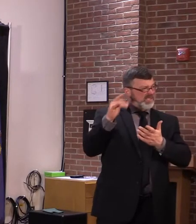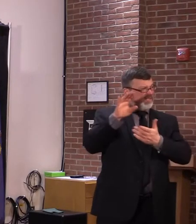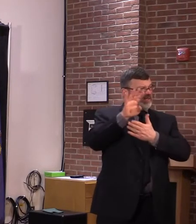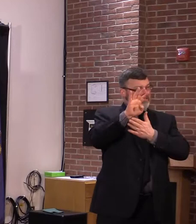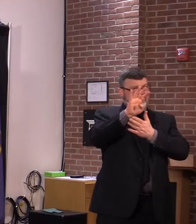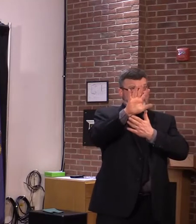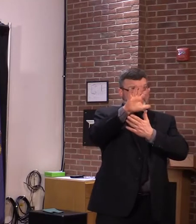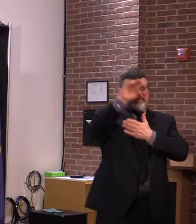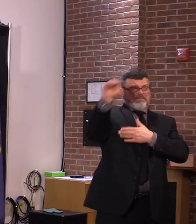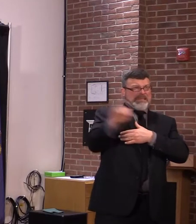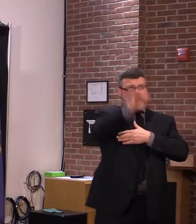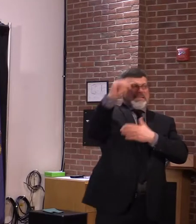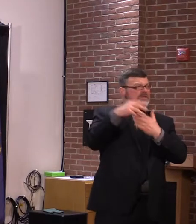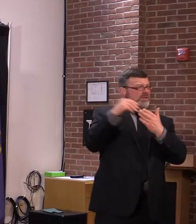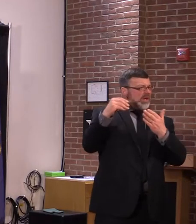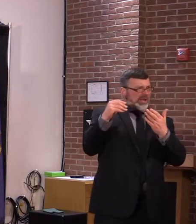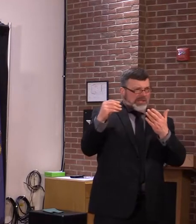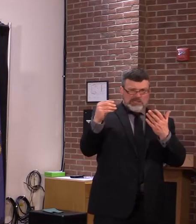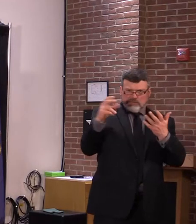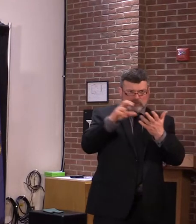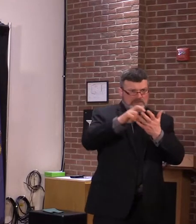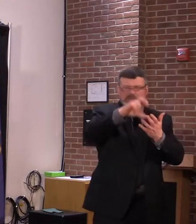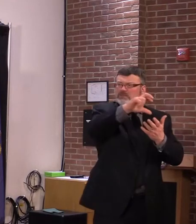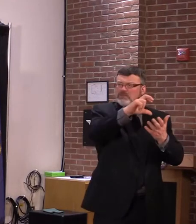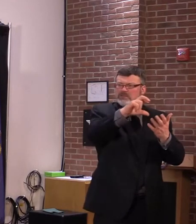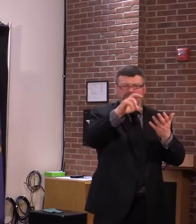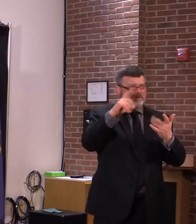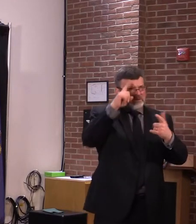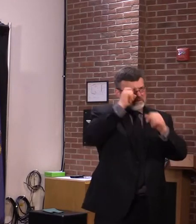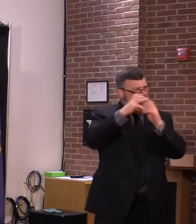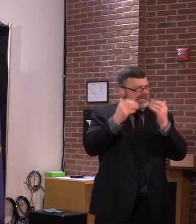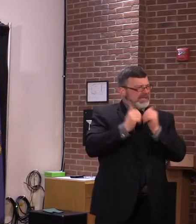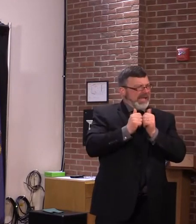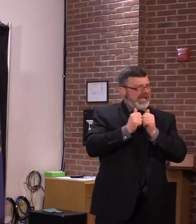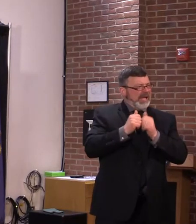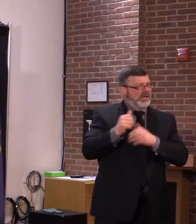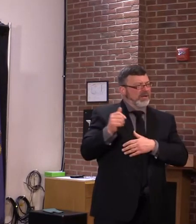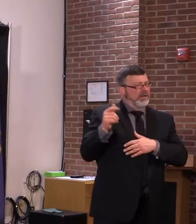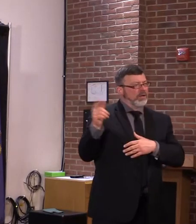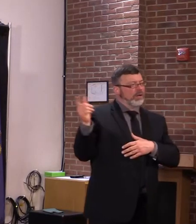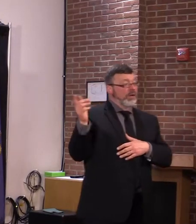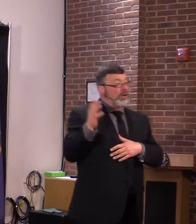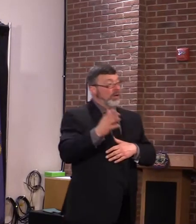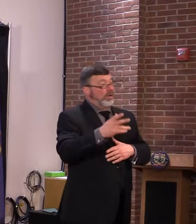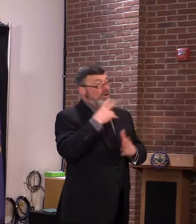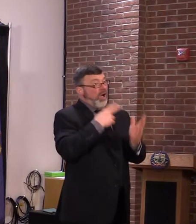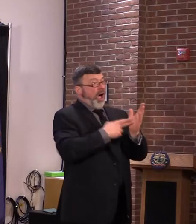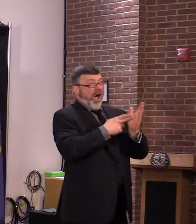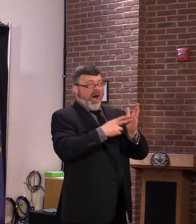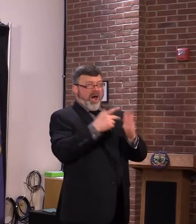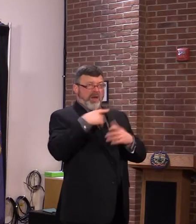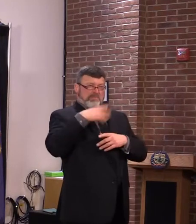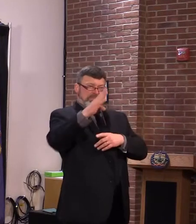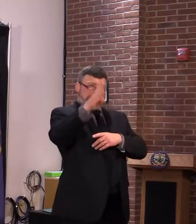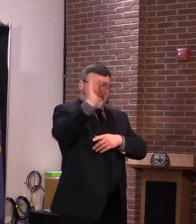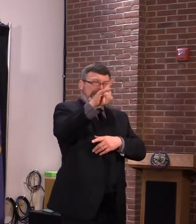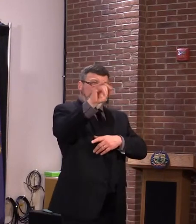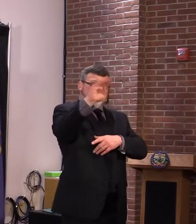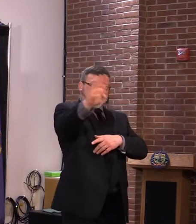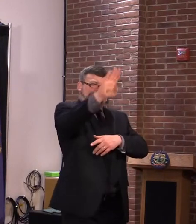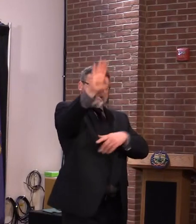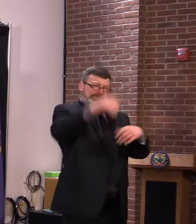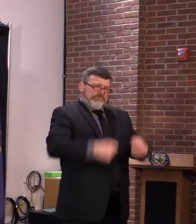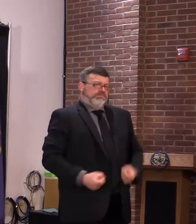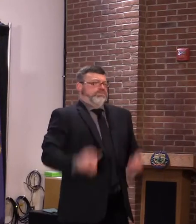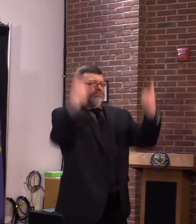into the education system? Yeah, well, we spend $1 billion for education. We have a lot of money right now in relief money, ESSER dollars,